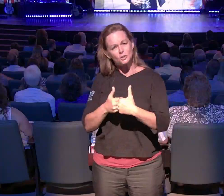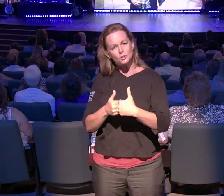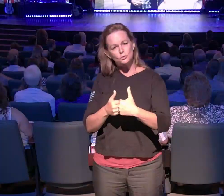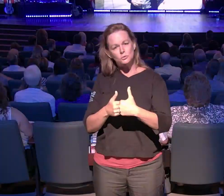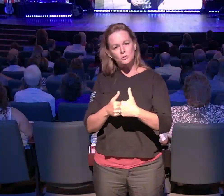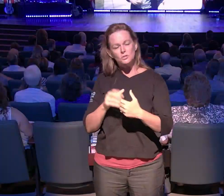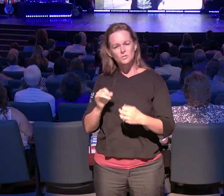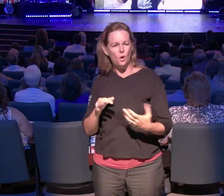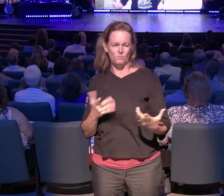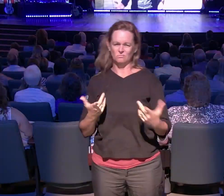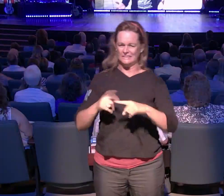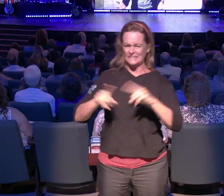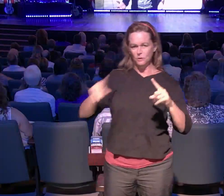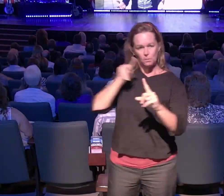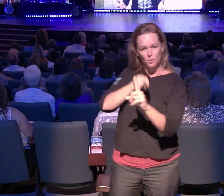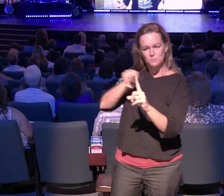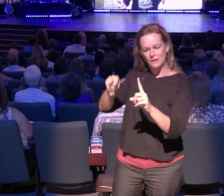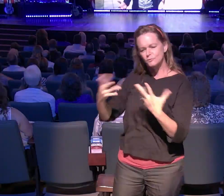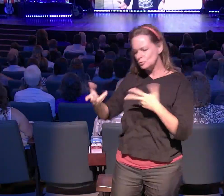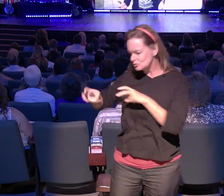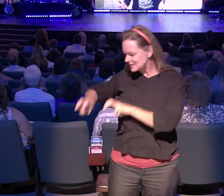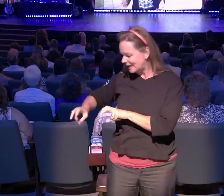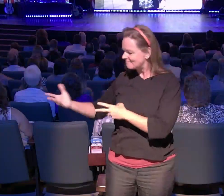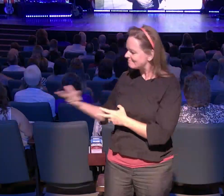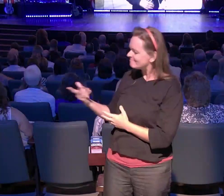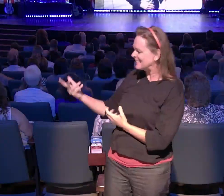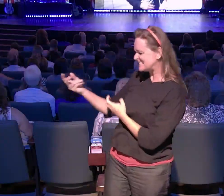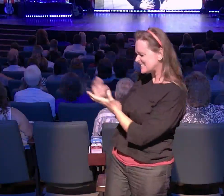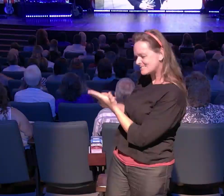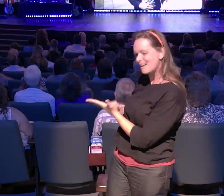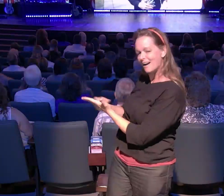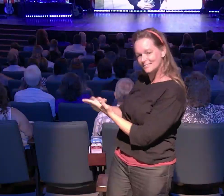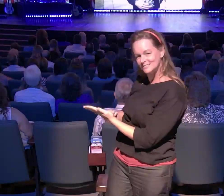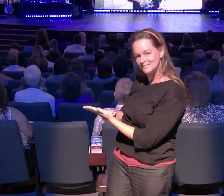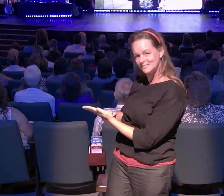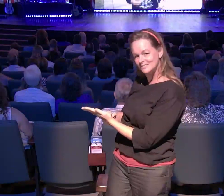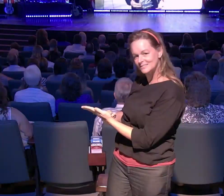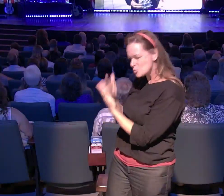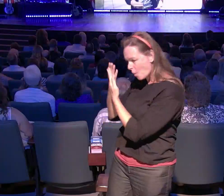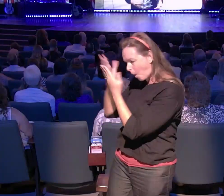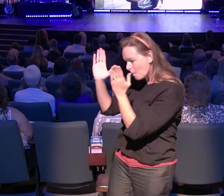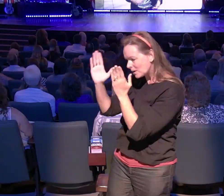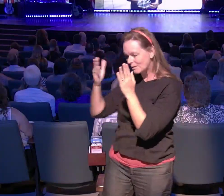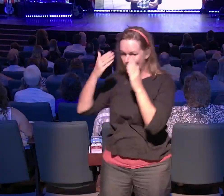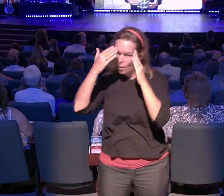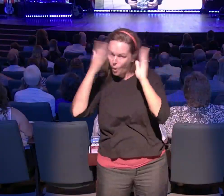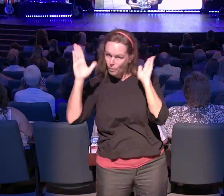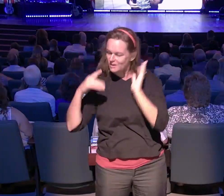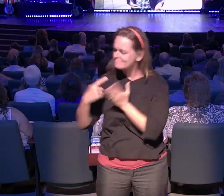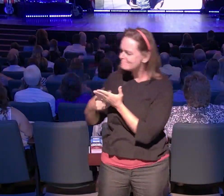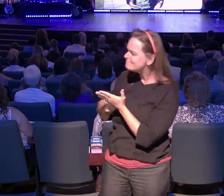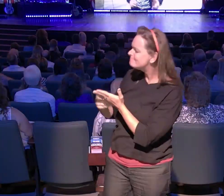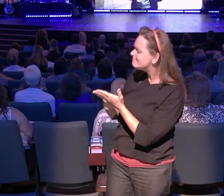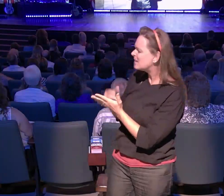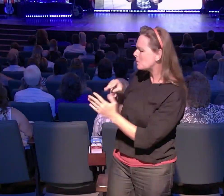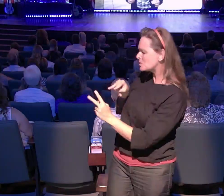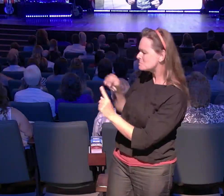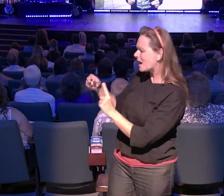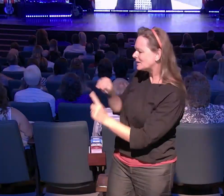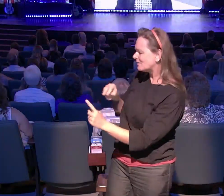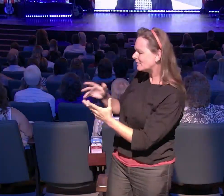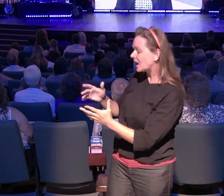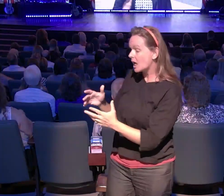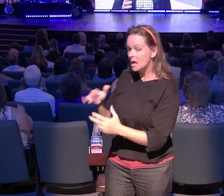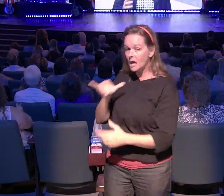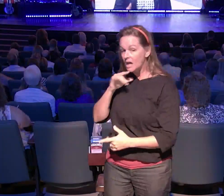that is looking at this issue through a different lens, coming at it from a different perspective, to ask questions about why they see it the way they do, and then